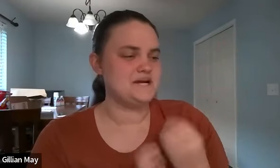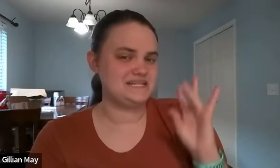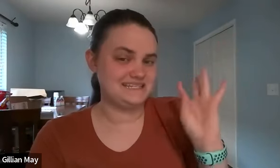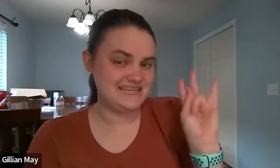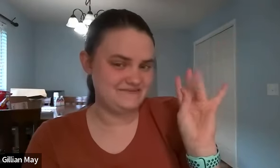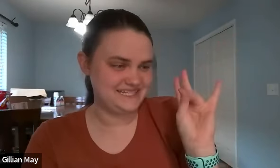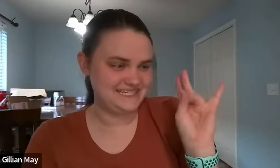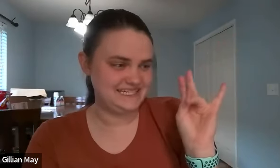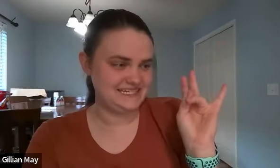Number 17.